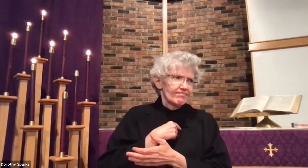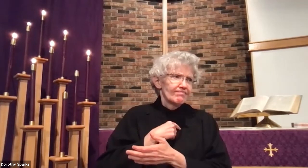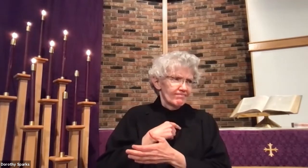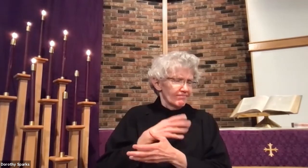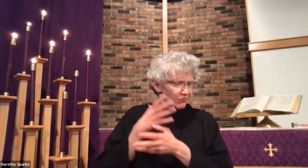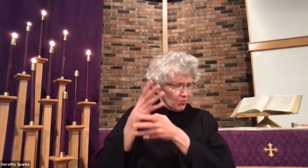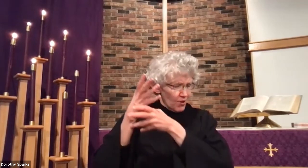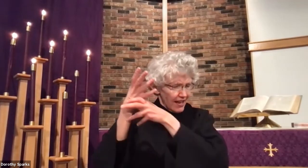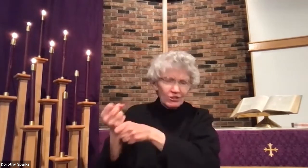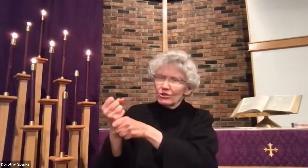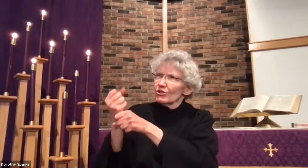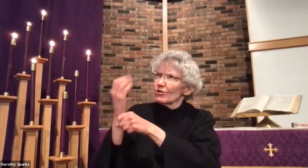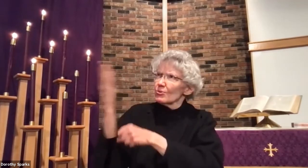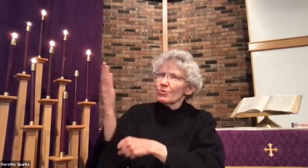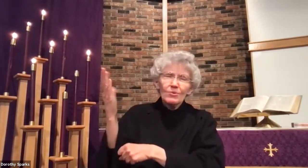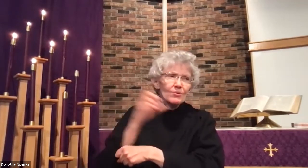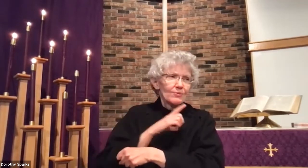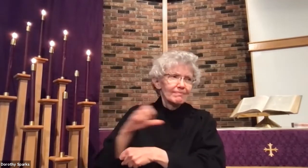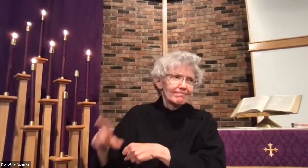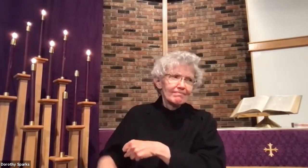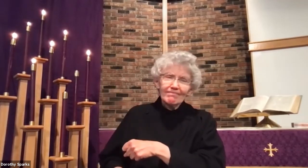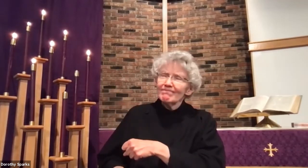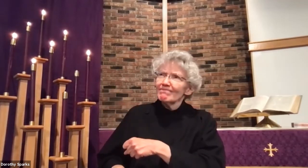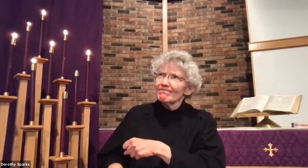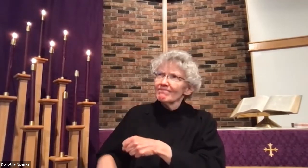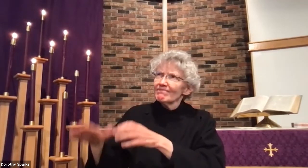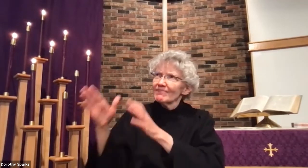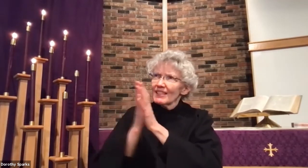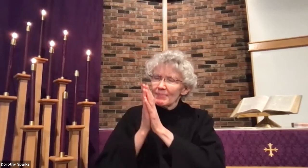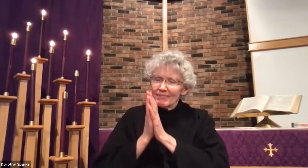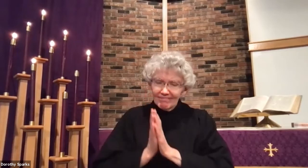Help us put our trust in you.